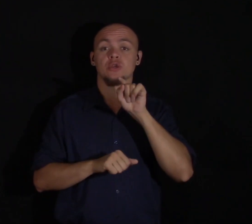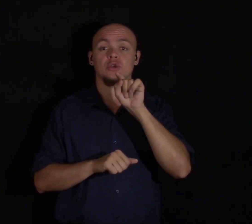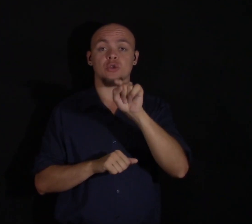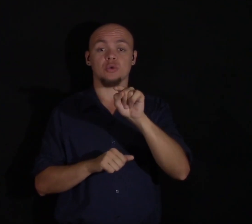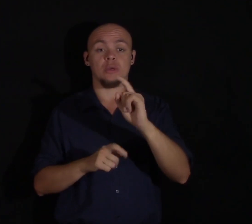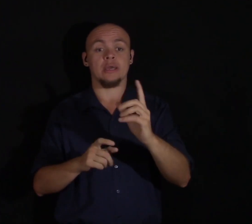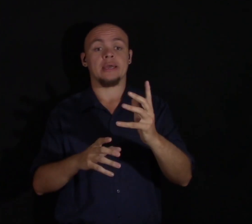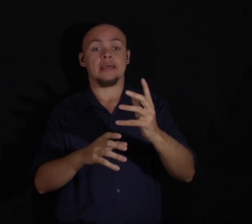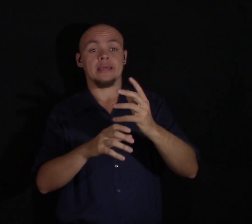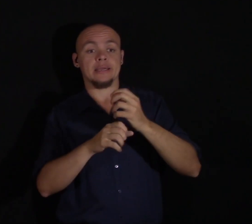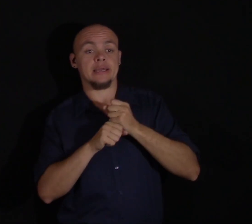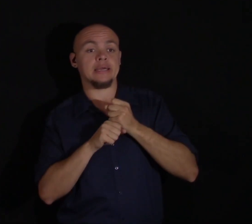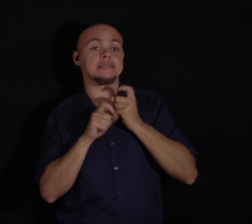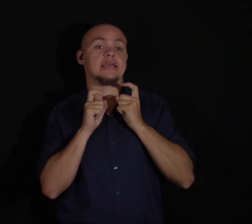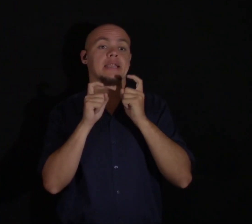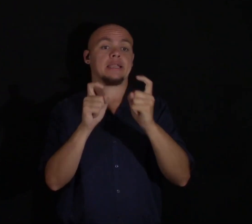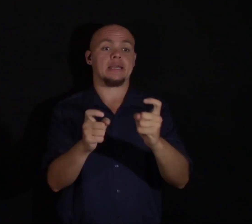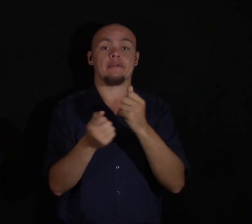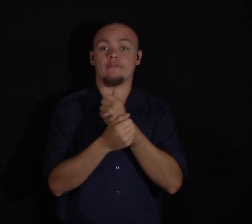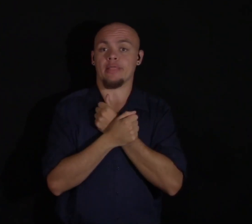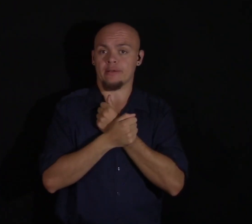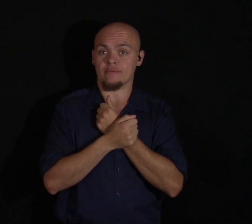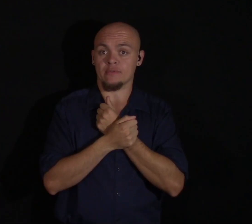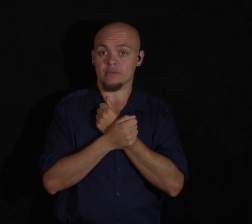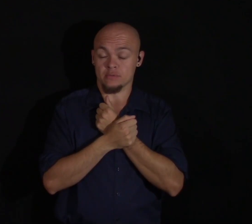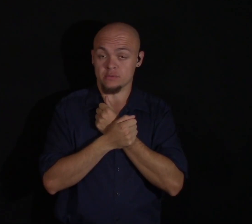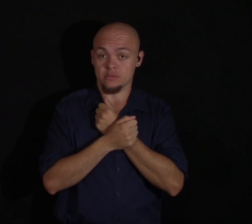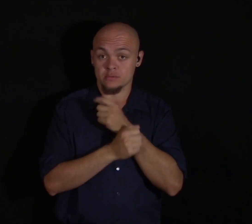and receive love as an adult?